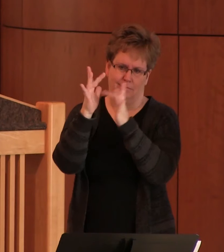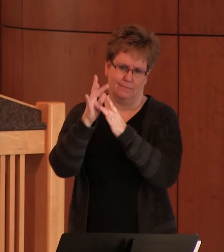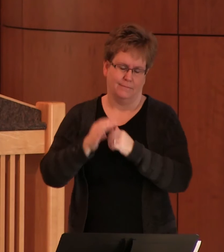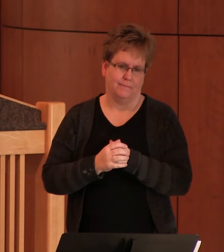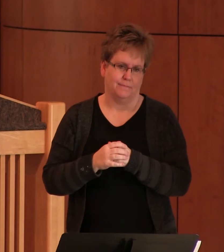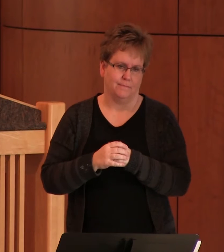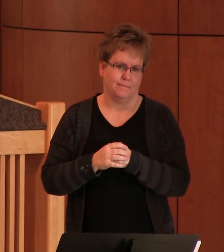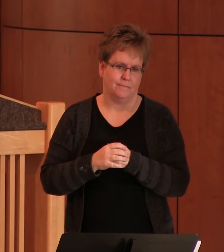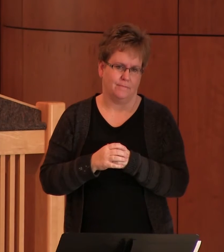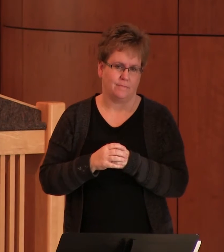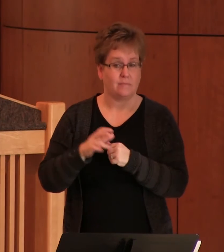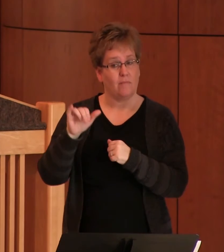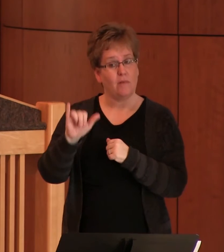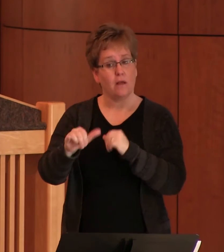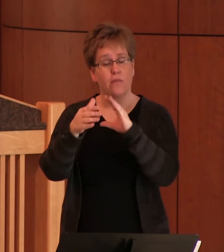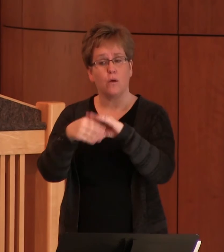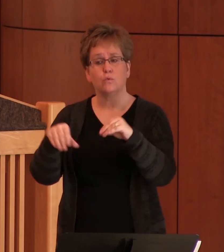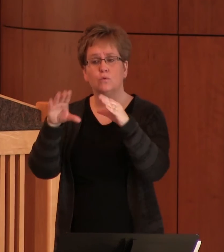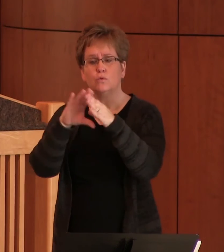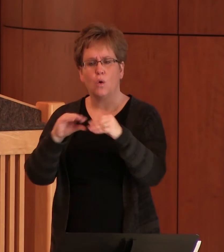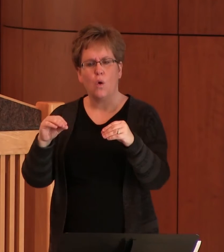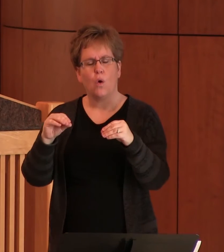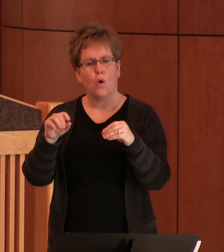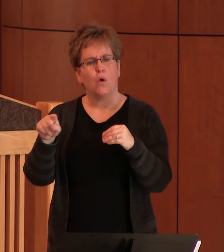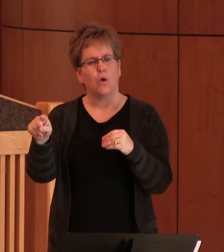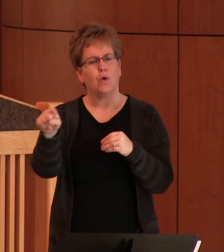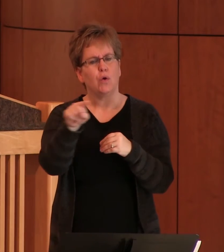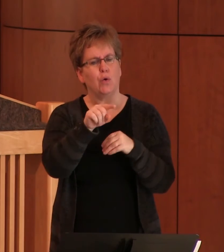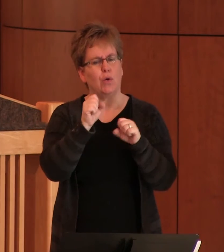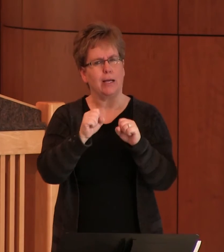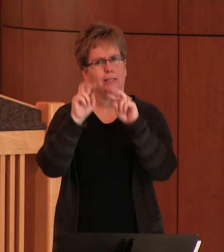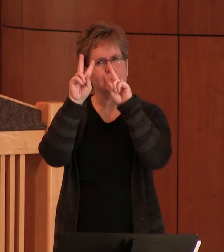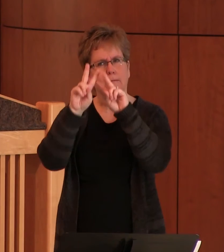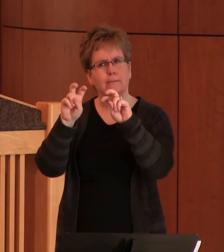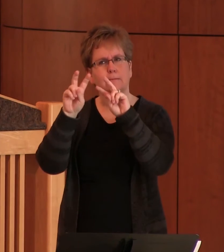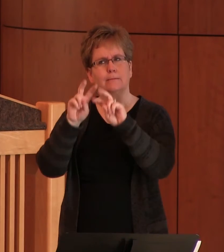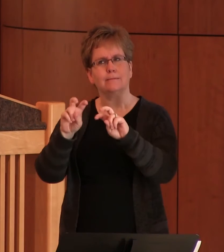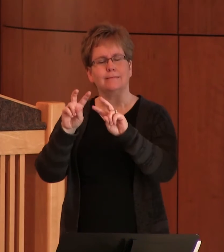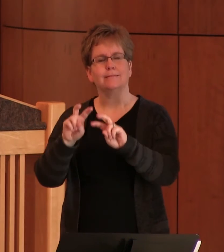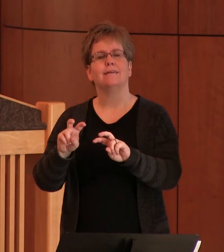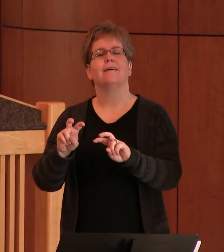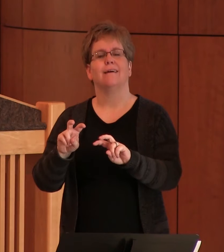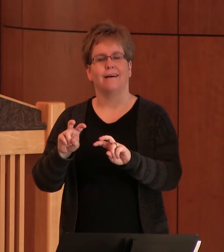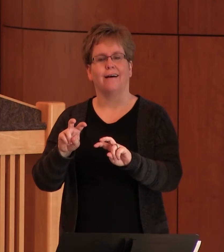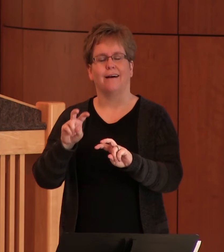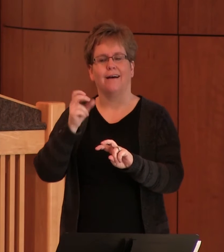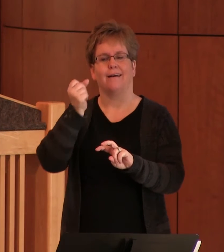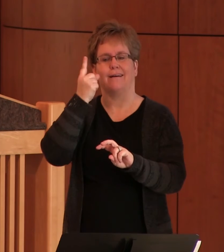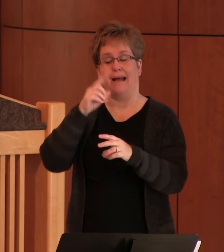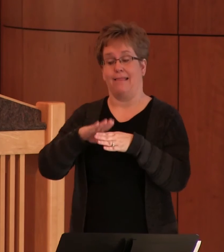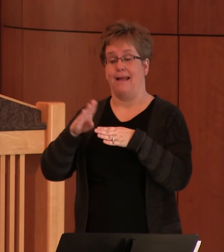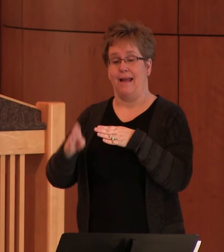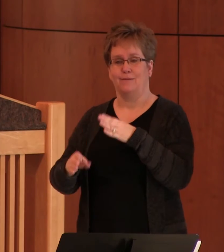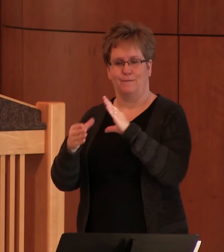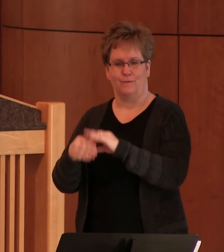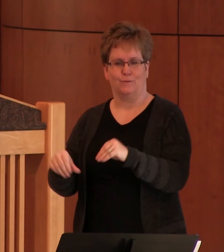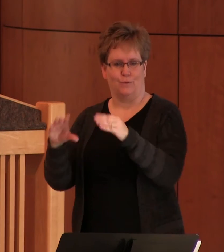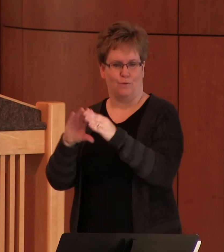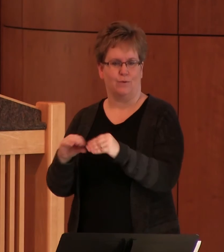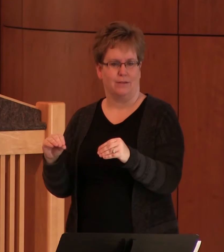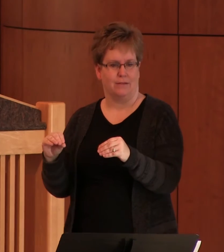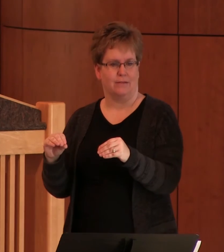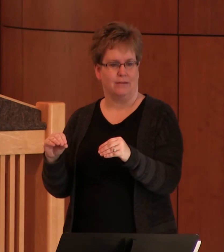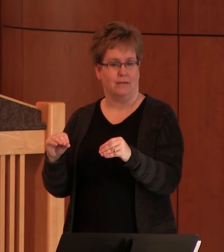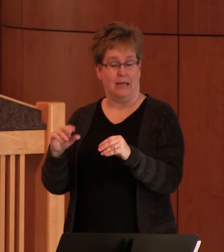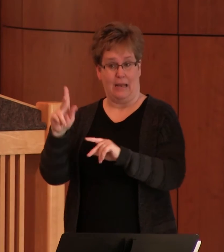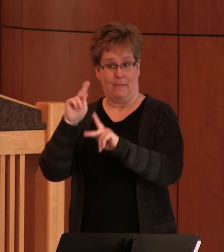In this way, then, we can maybe make more sense with how this story ends. As those who